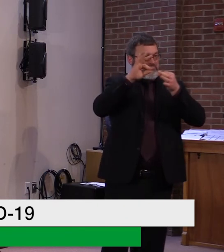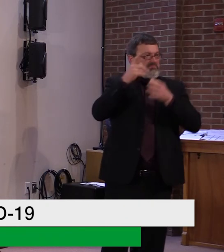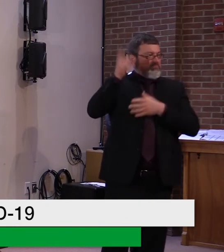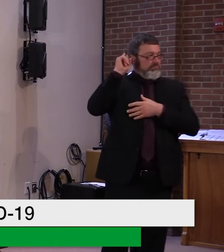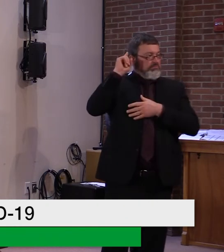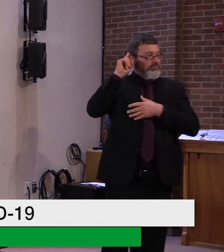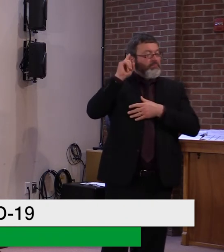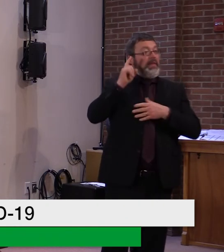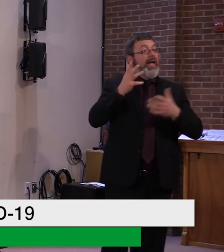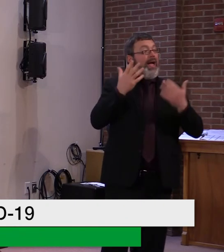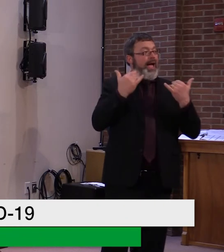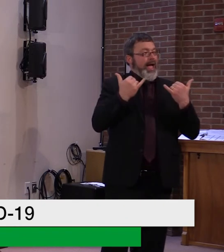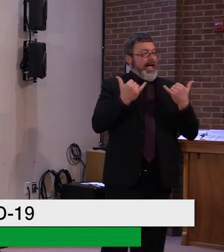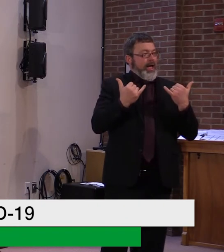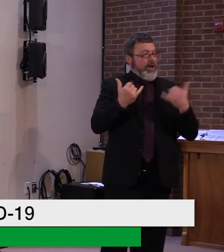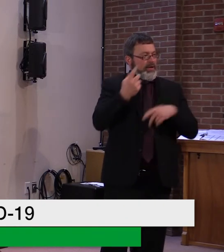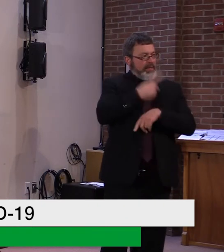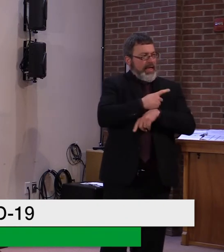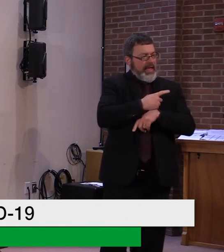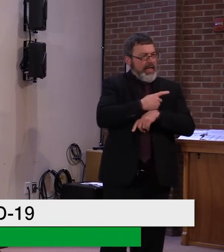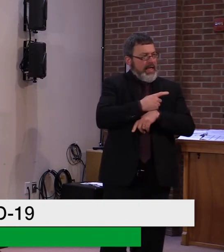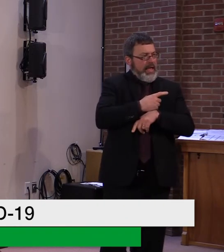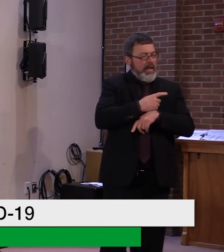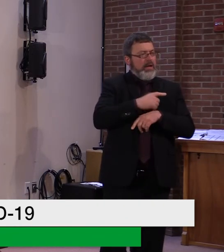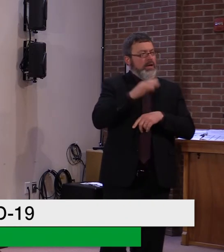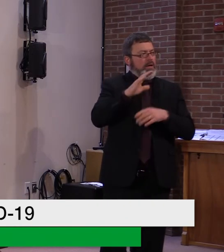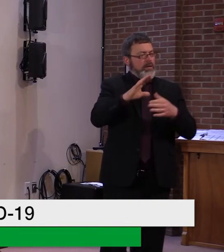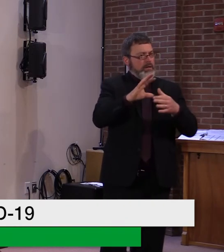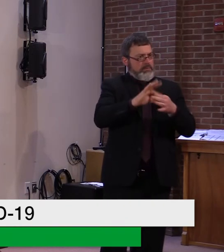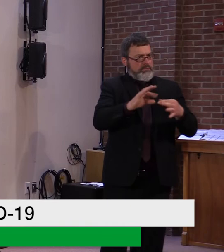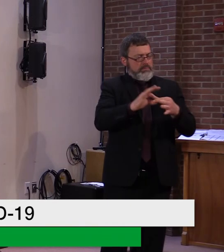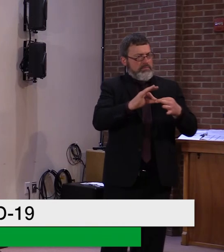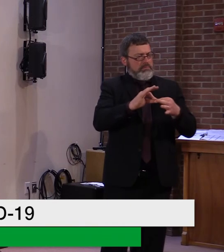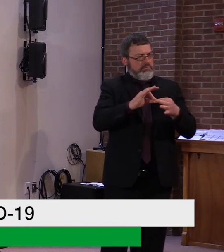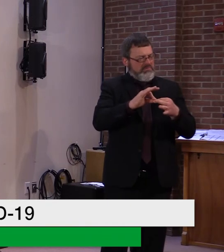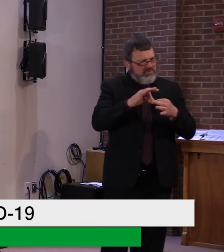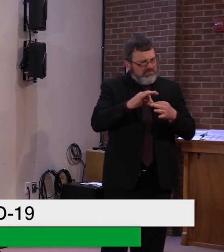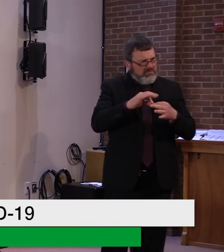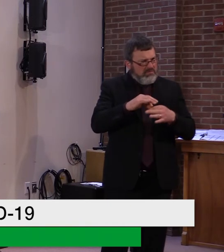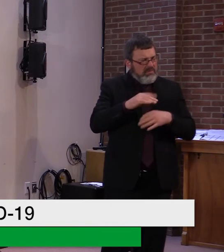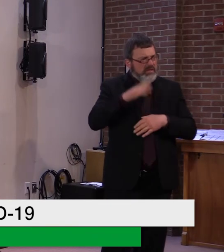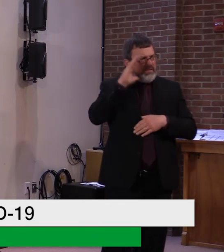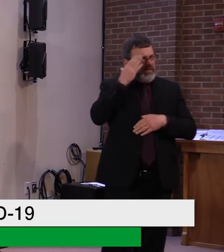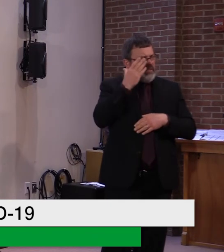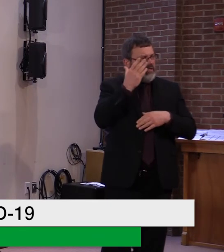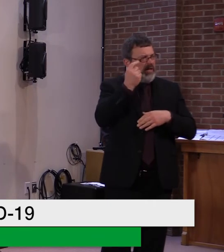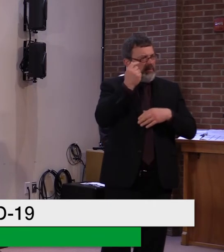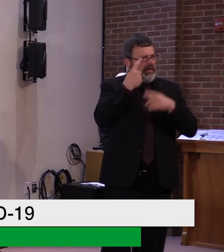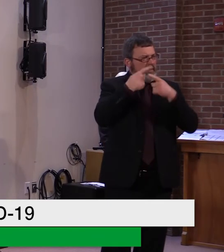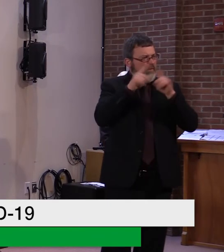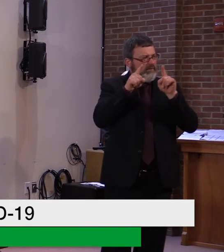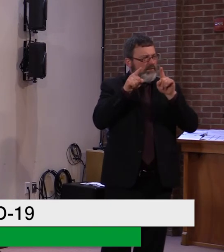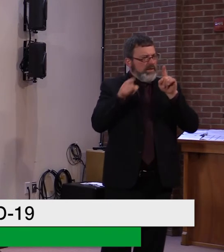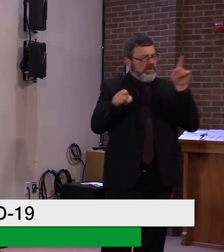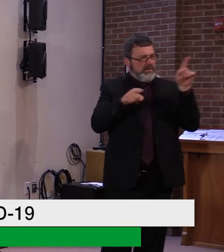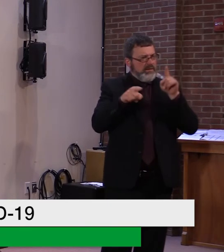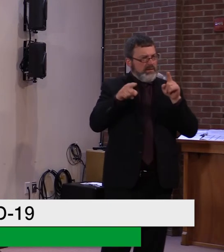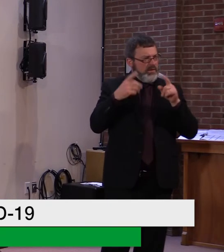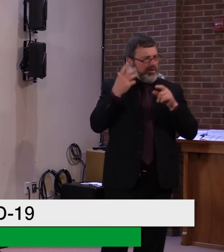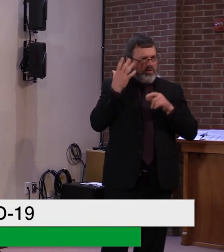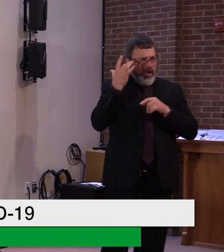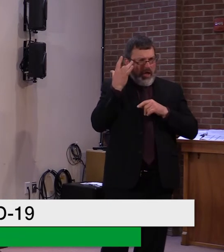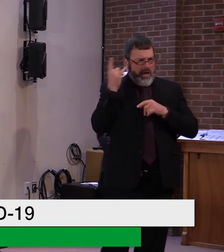amendments yeah a good question you know we we had to impose uh the restrictions in a in a quick